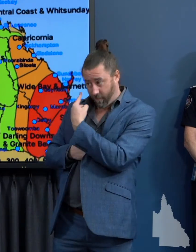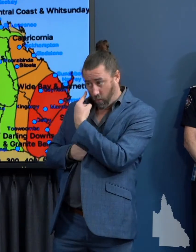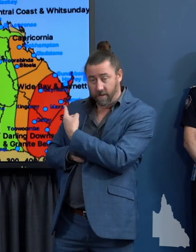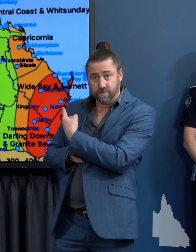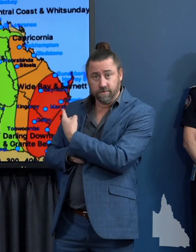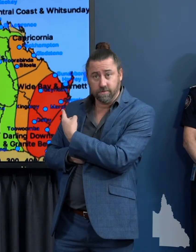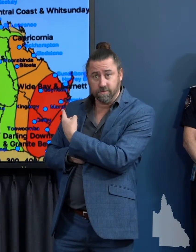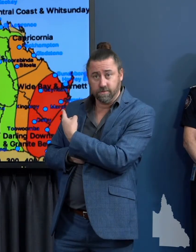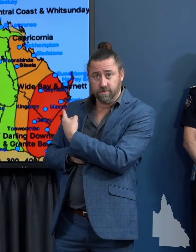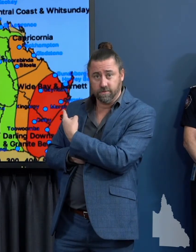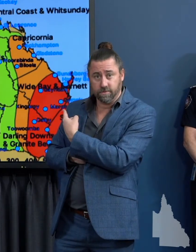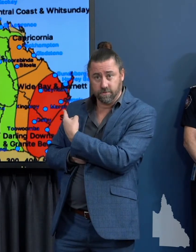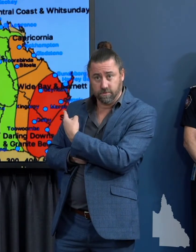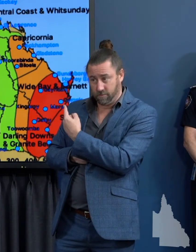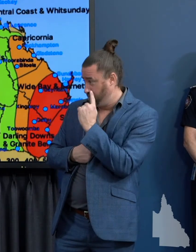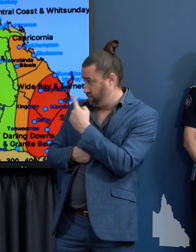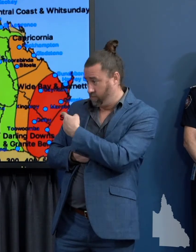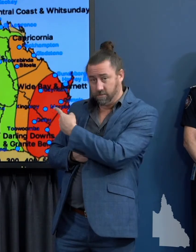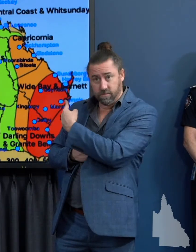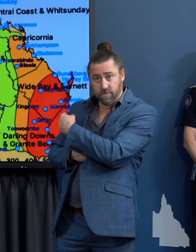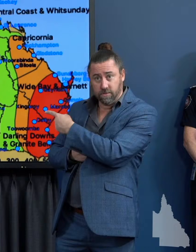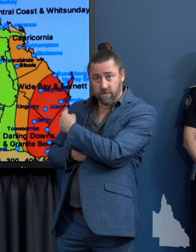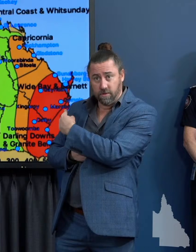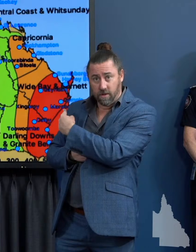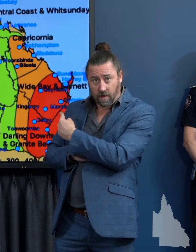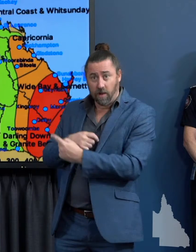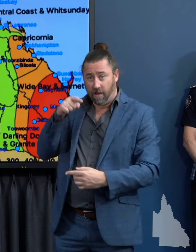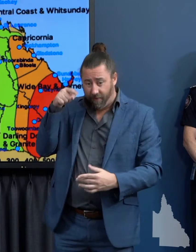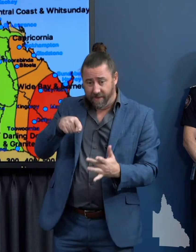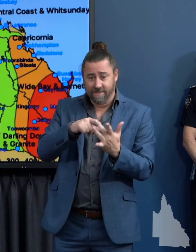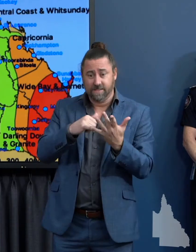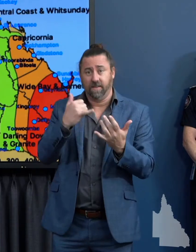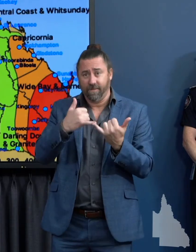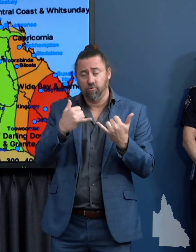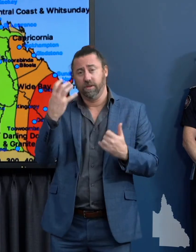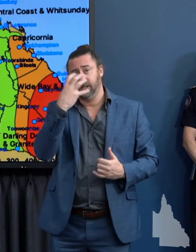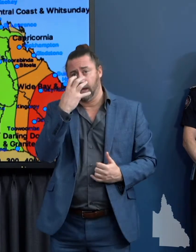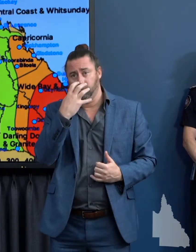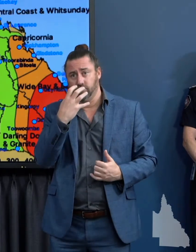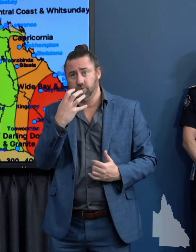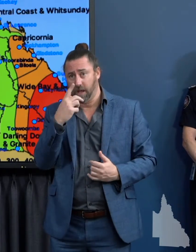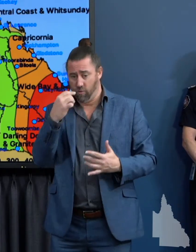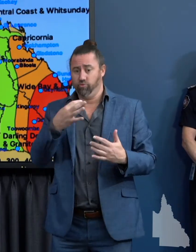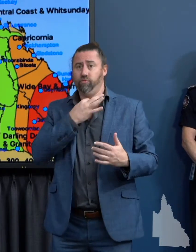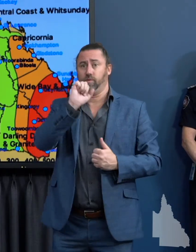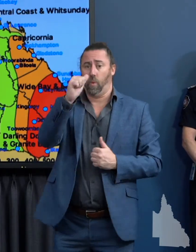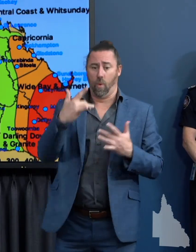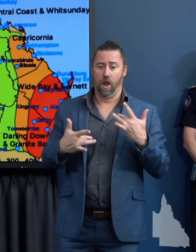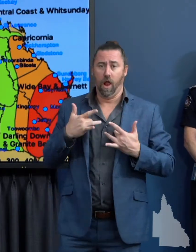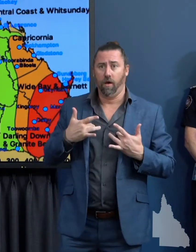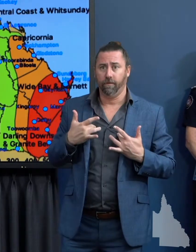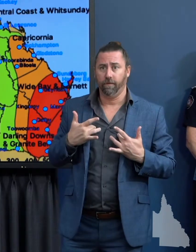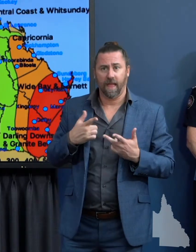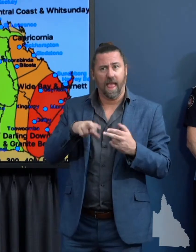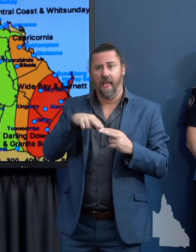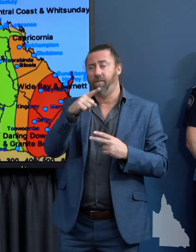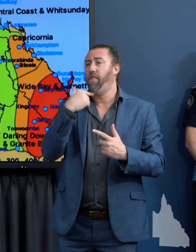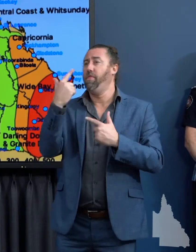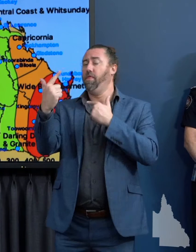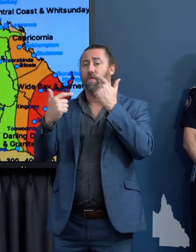see the impact that these potentially dangerous and life-threatening storms can have on the